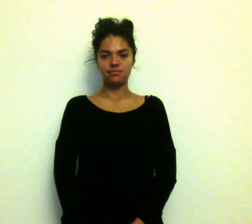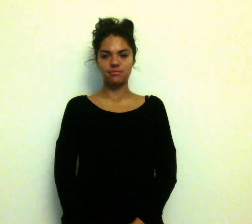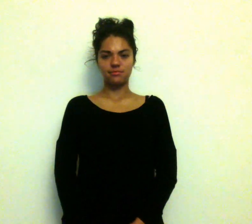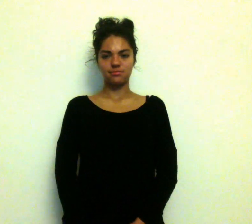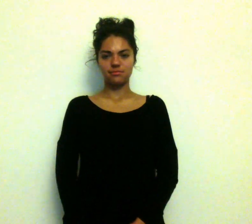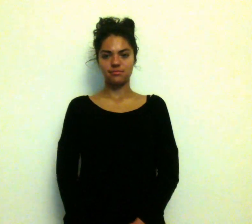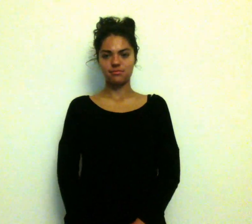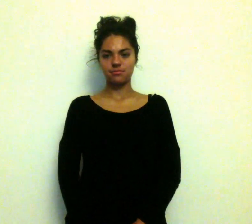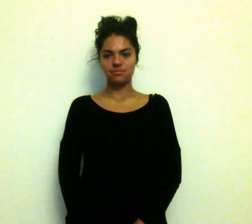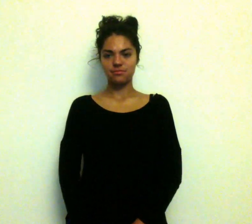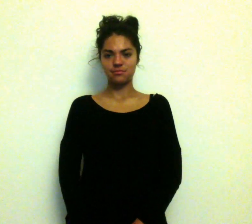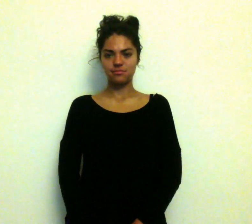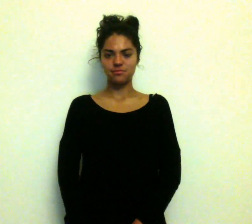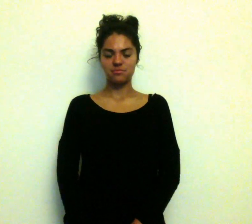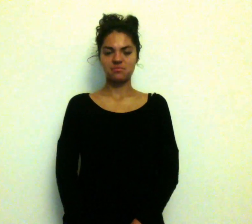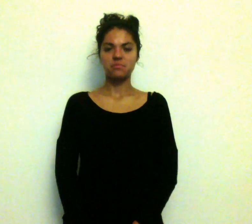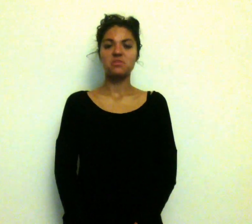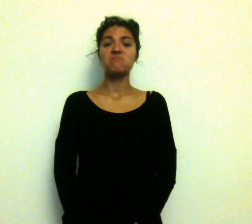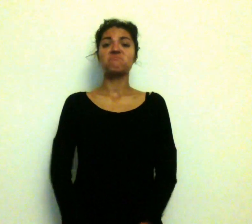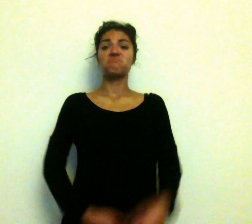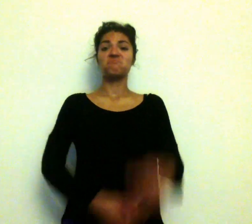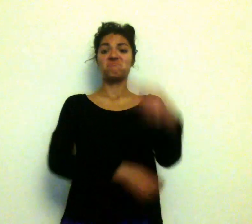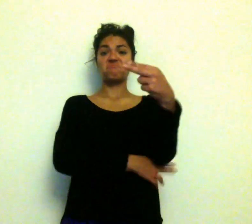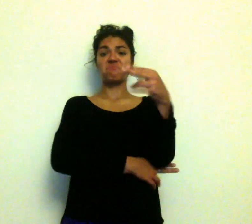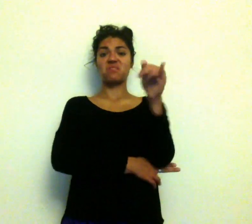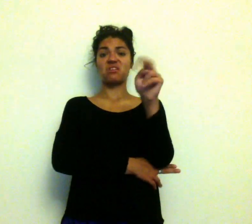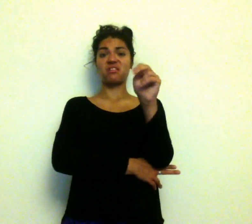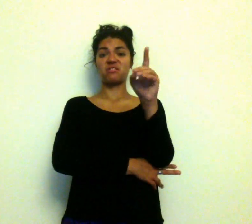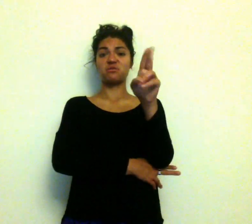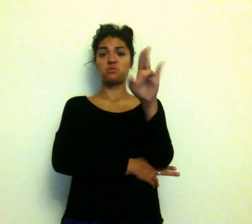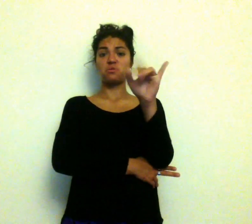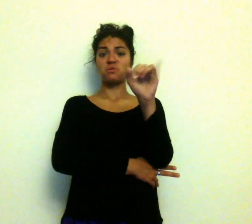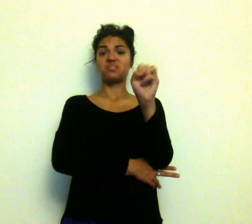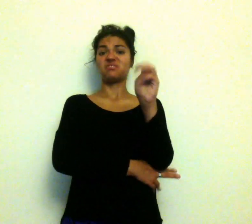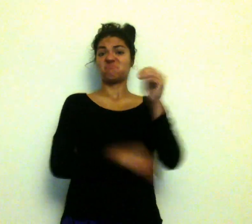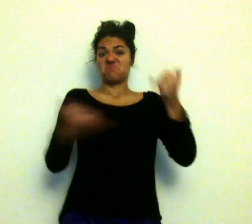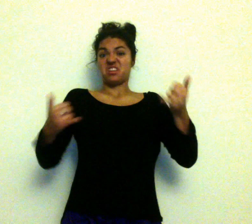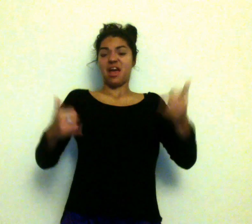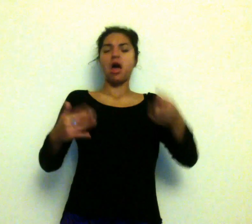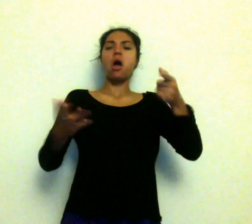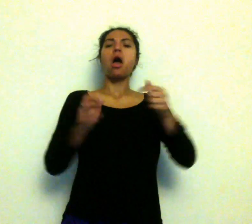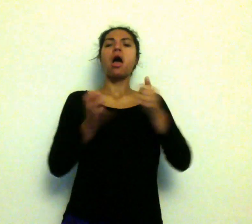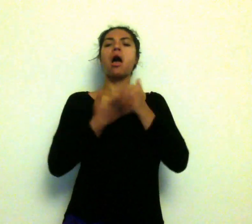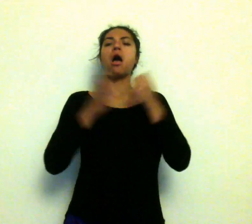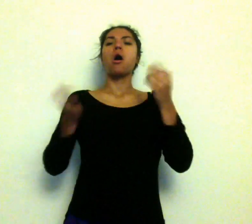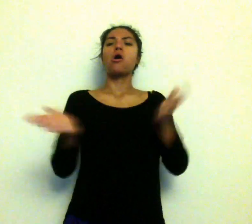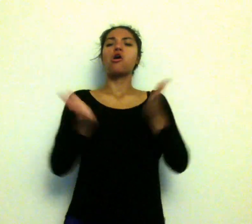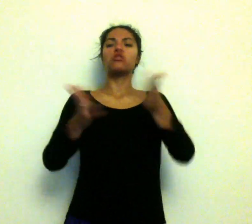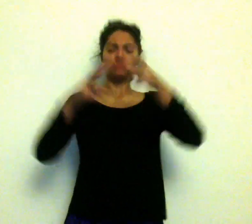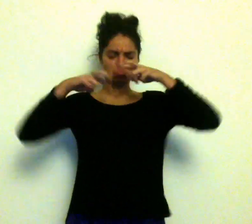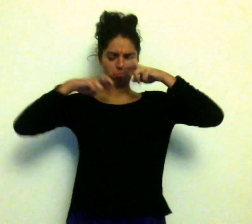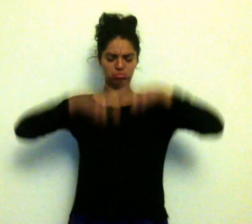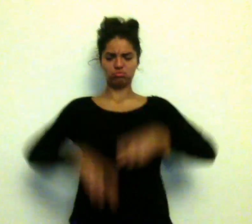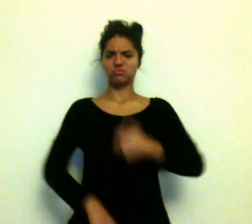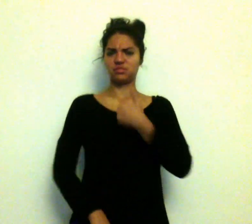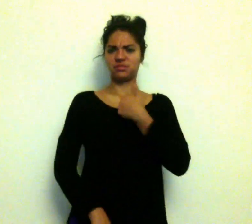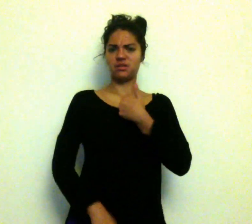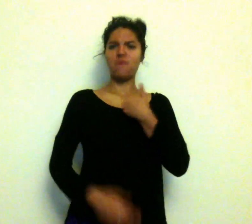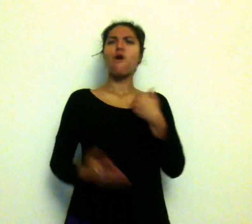The new Hinduism encourages a search within oneself to achieve harmony with the forces of change in the modern world. The inner search